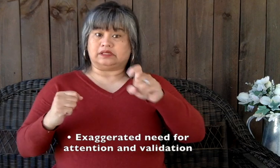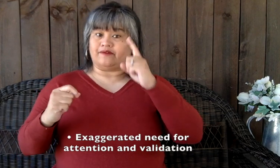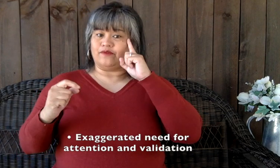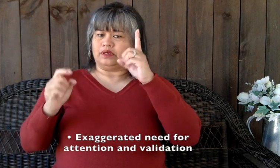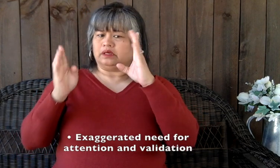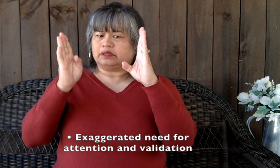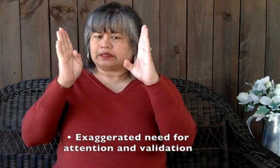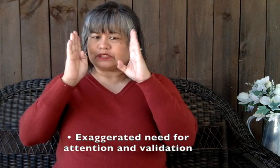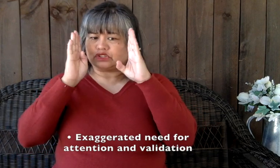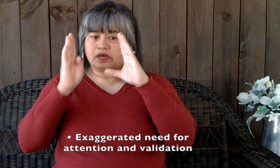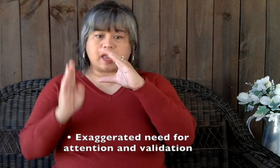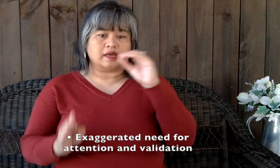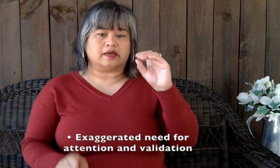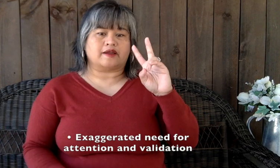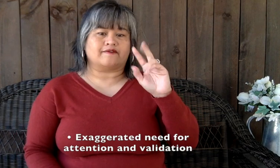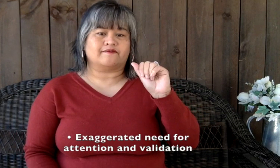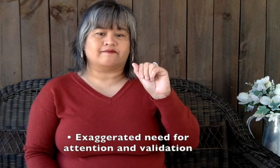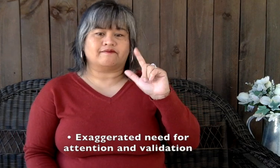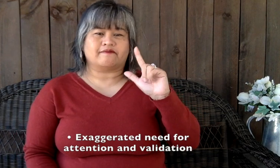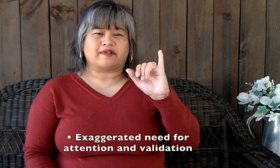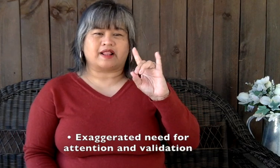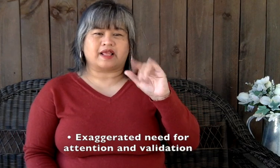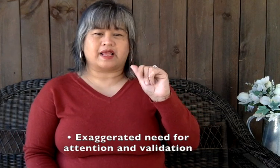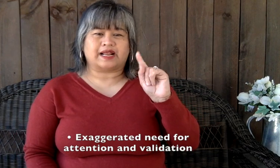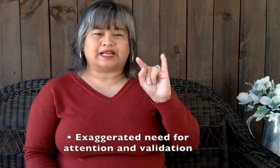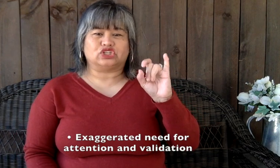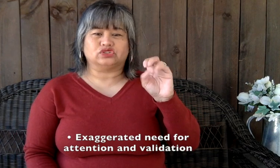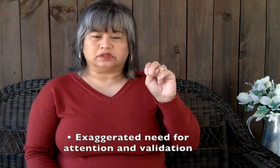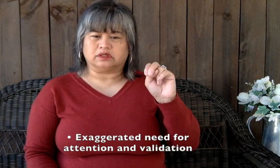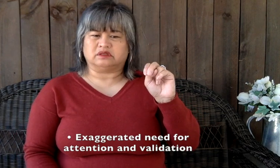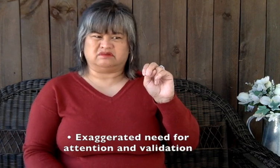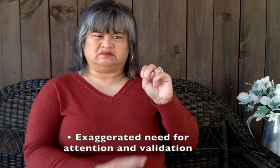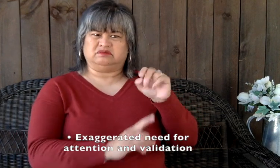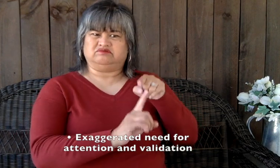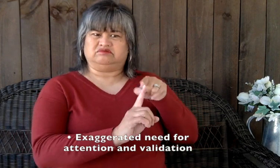exaggerated need for attention and validation,